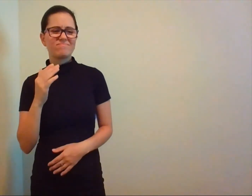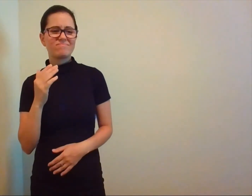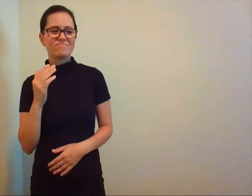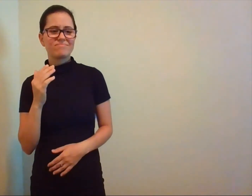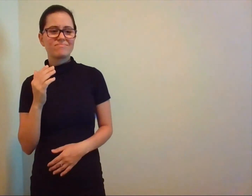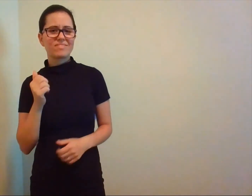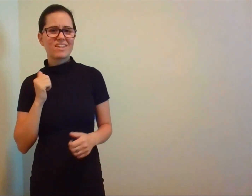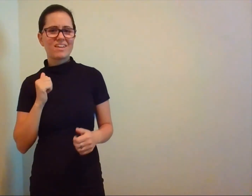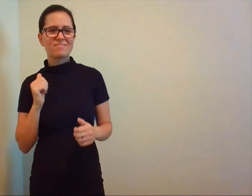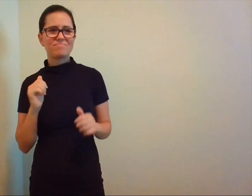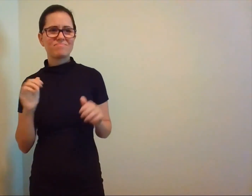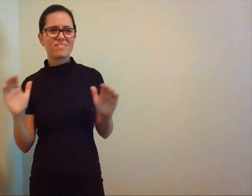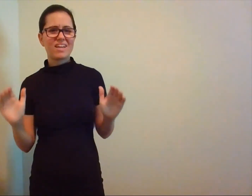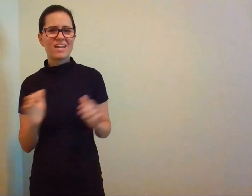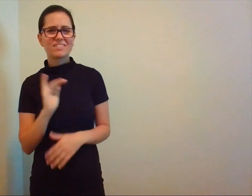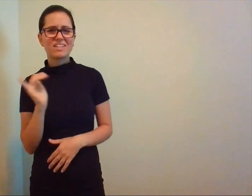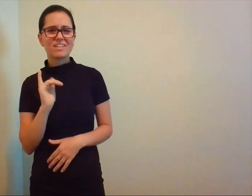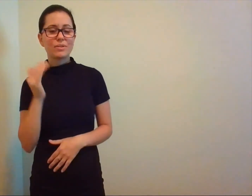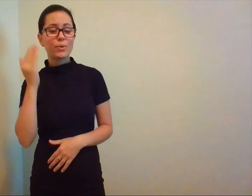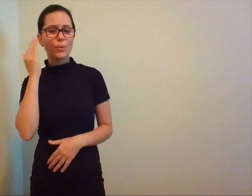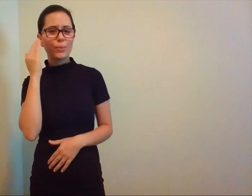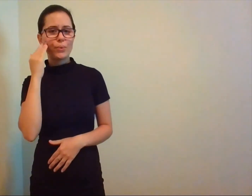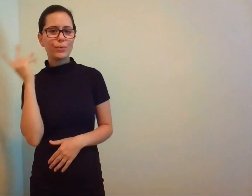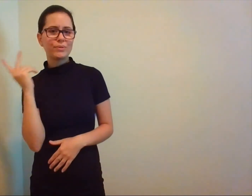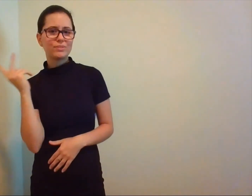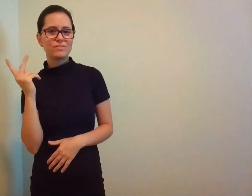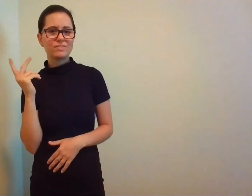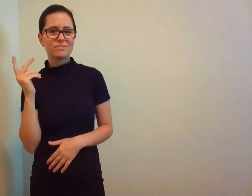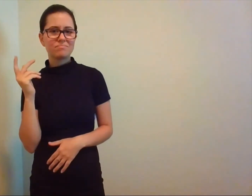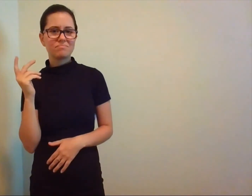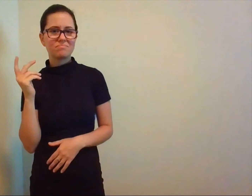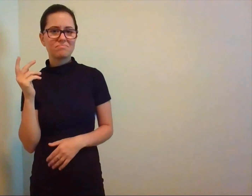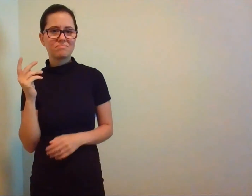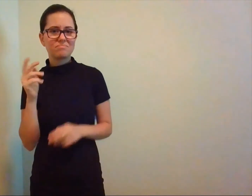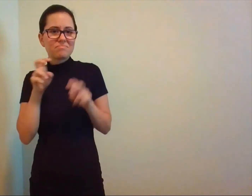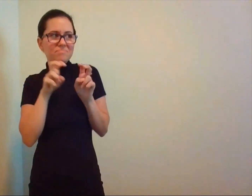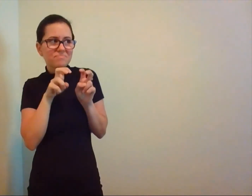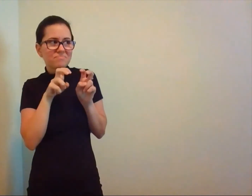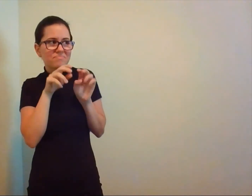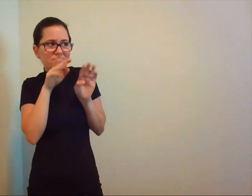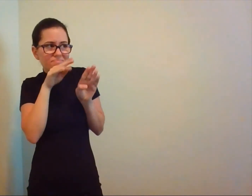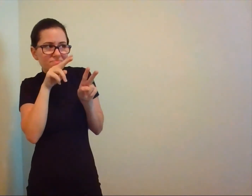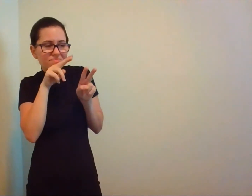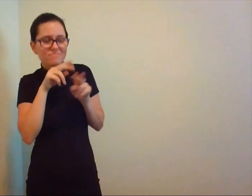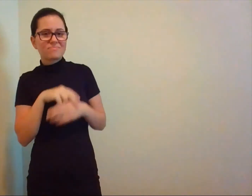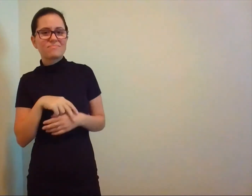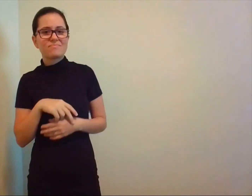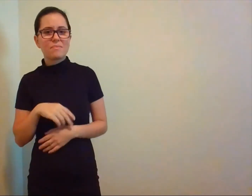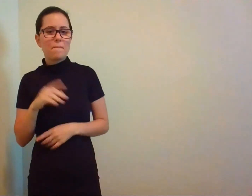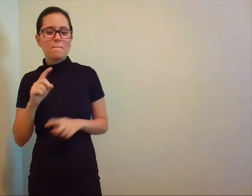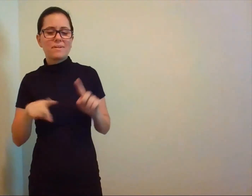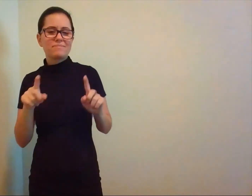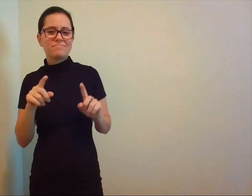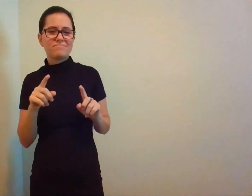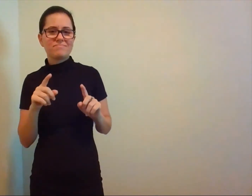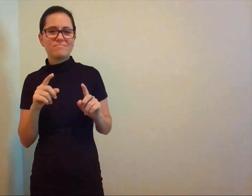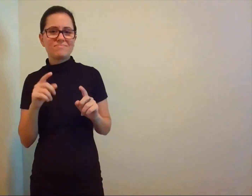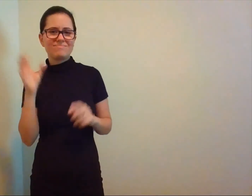and I look over, and I'm like, this mansion beside me. This is interesting. There's no signs of life there. It's